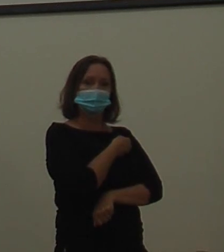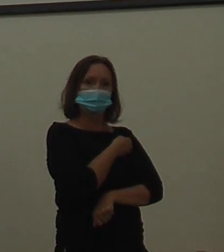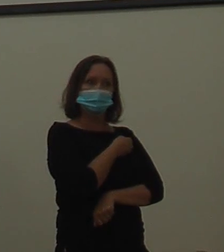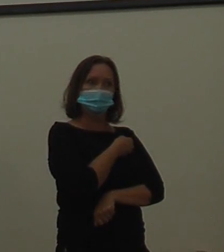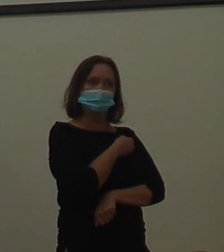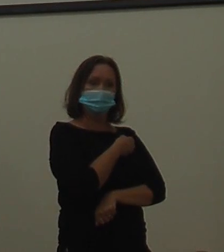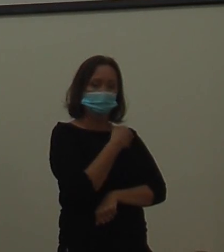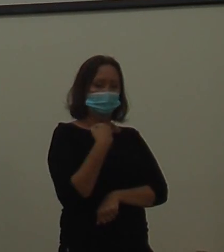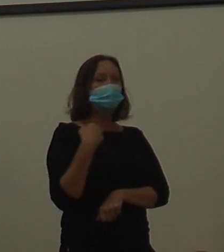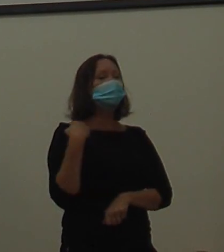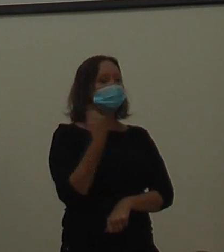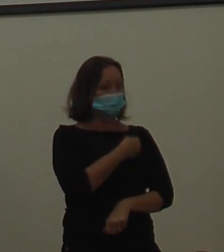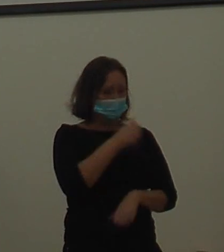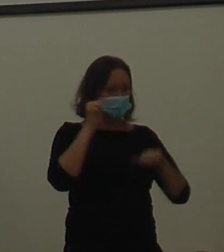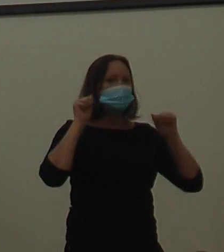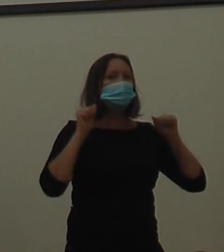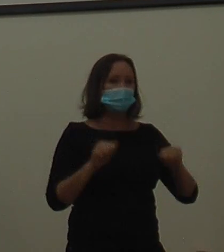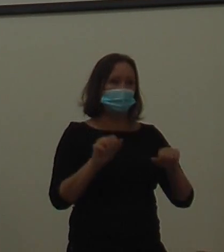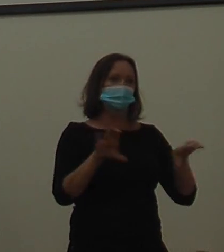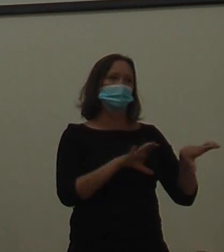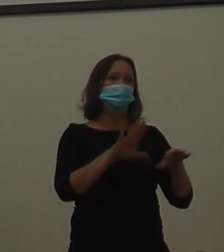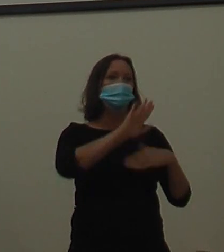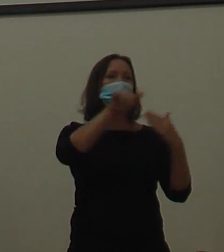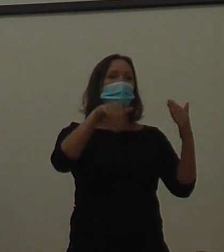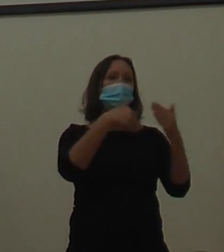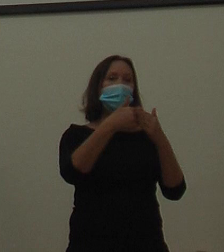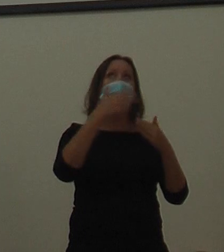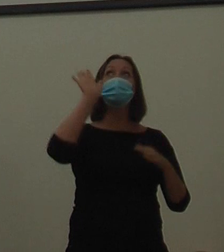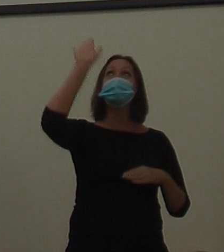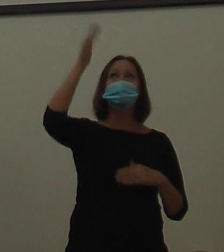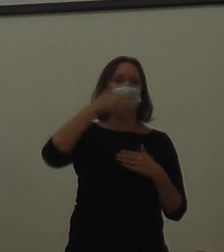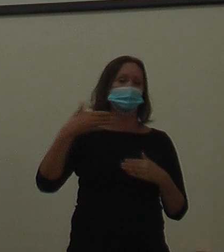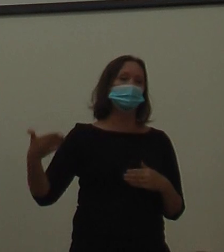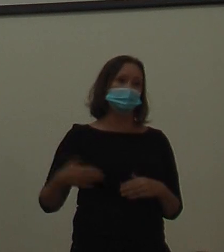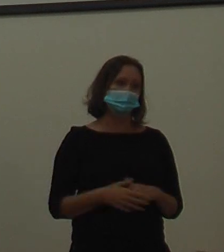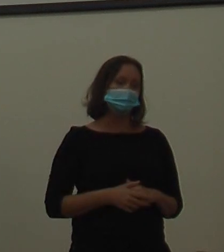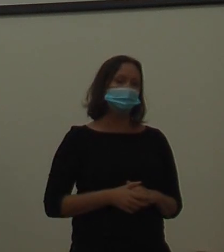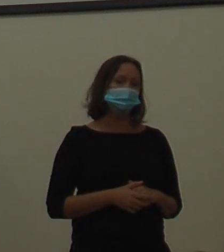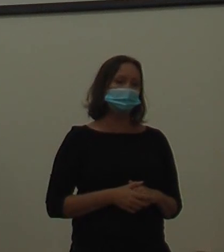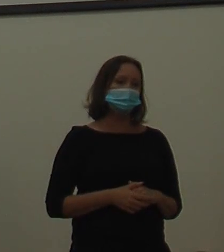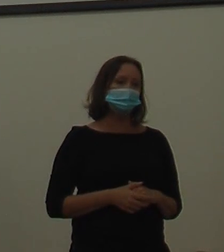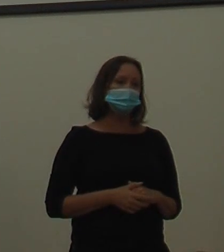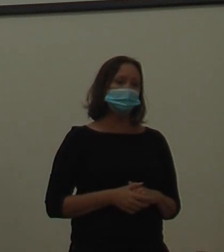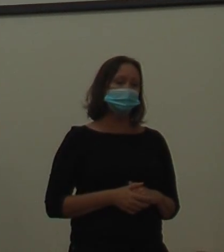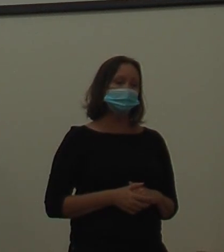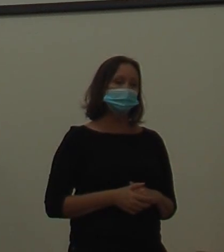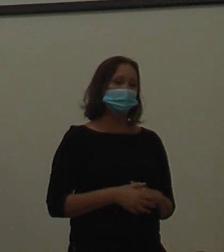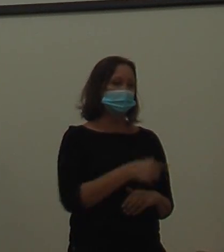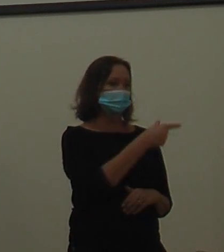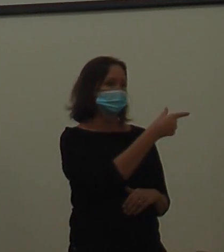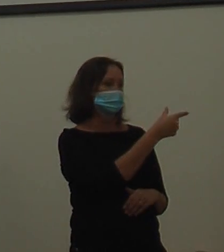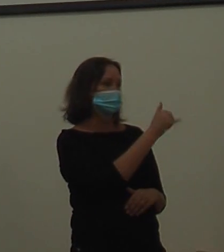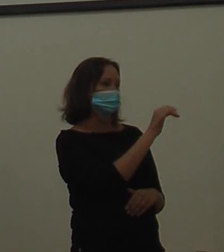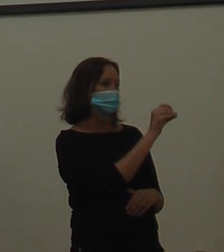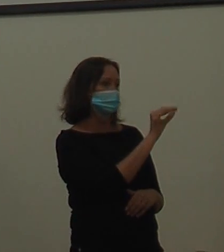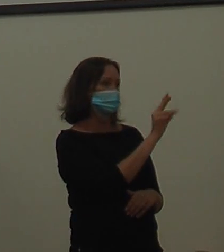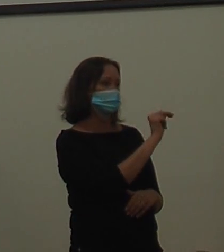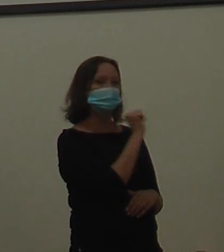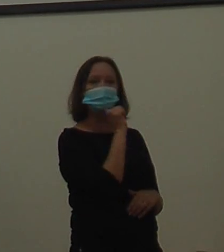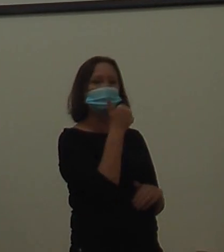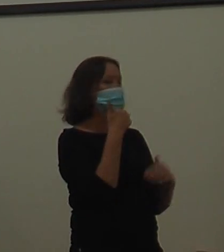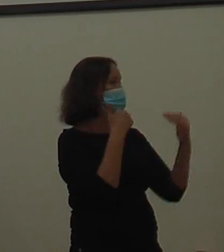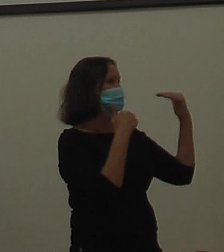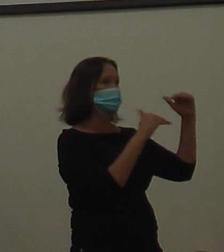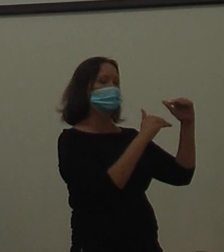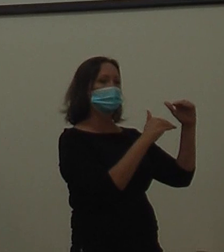and we can do all these things? He was a man of unlimited resources. In